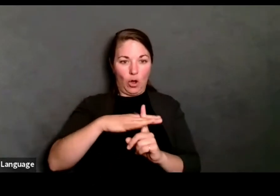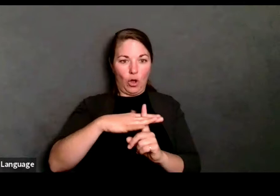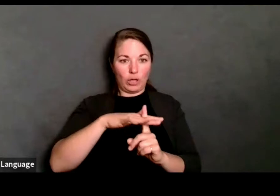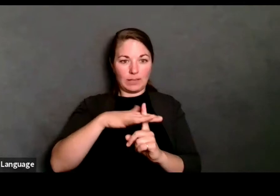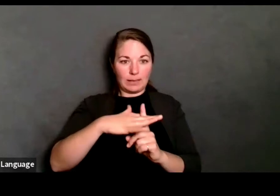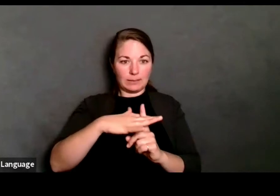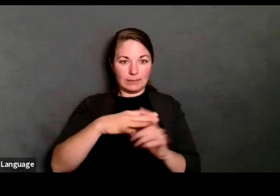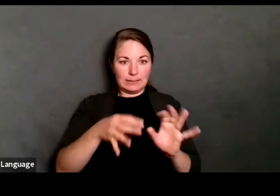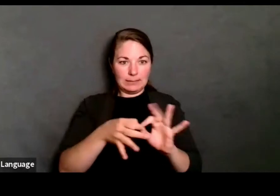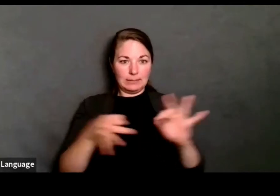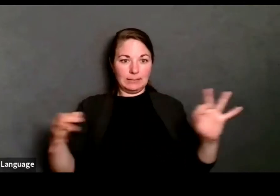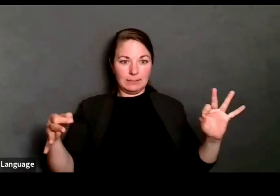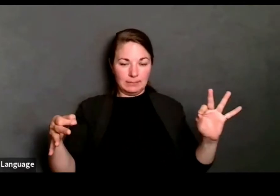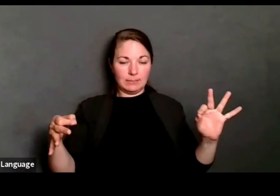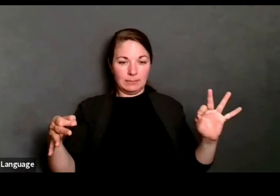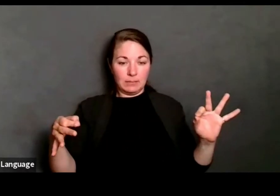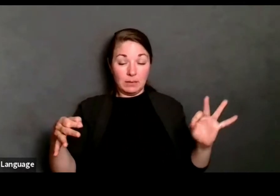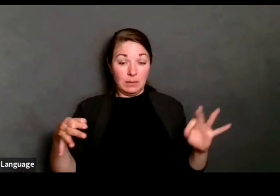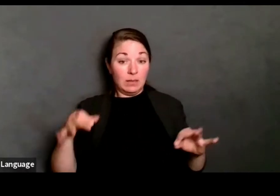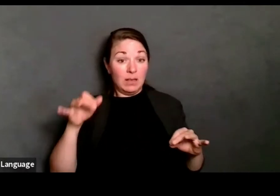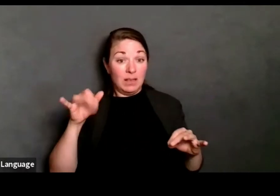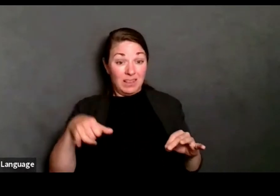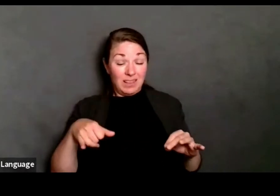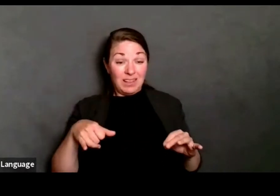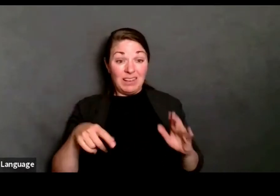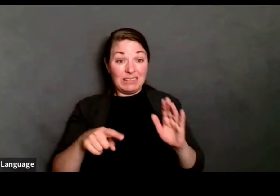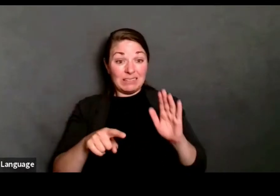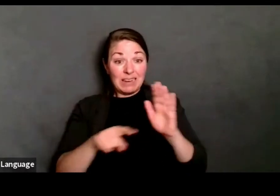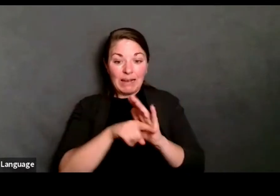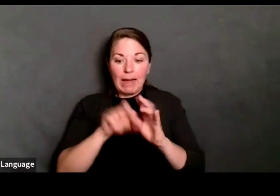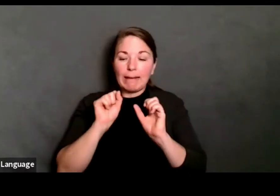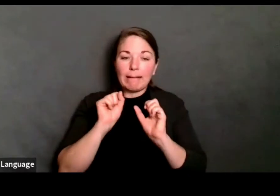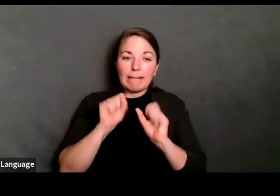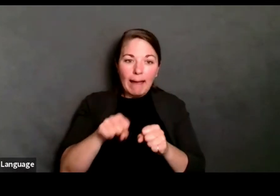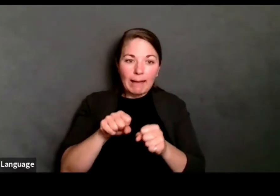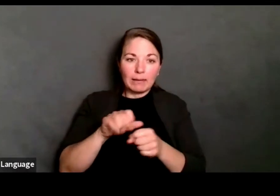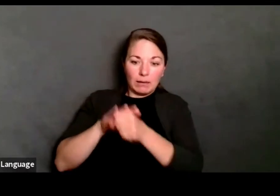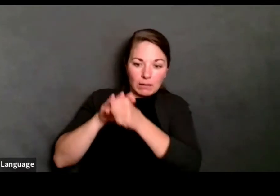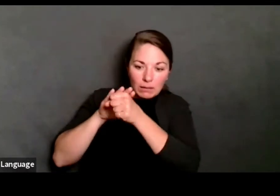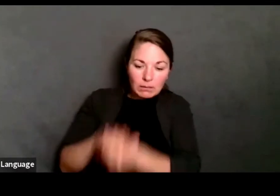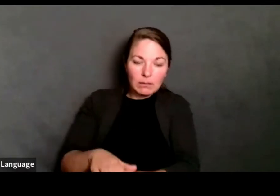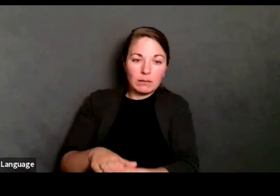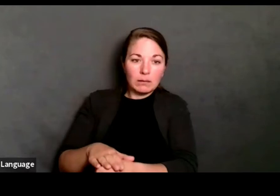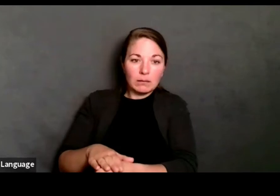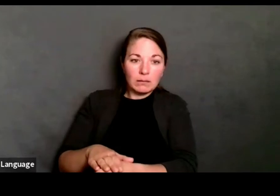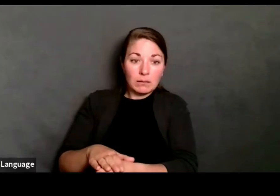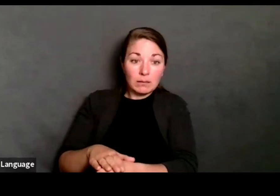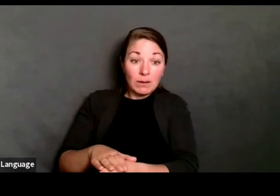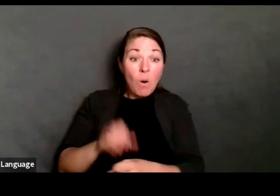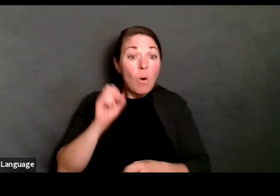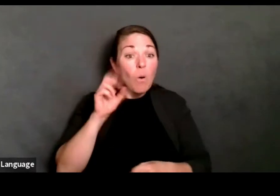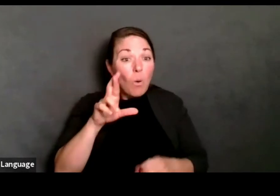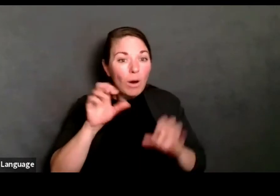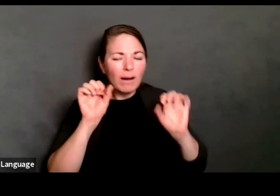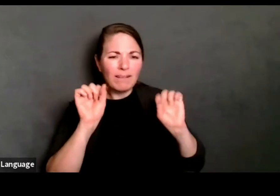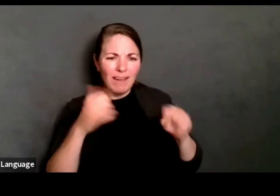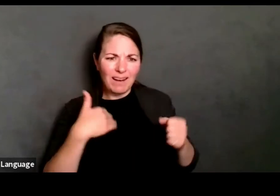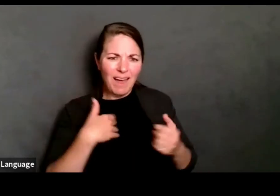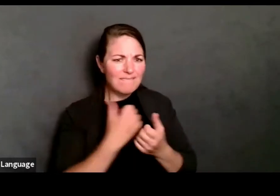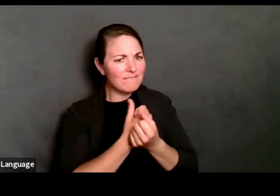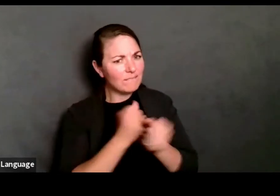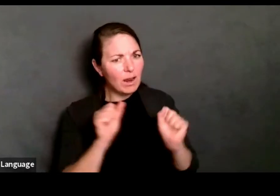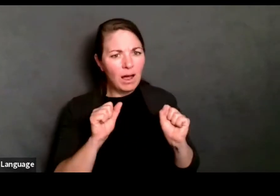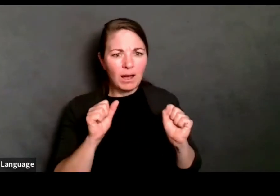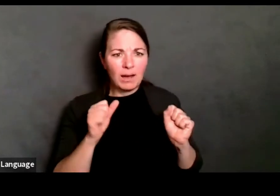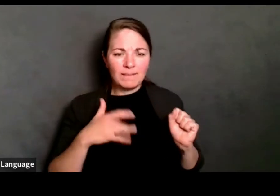uphold oppressive beliefs, and it can also offer us inclusive and liberatory alternatives. And